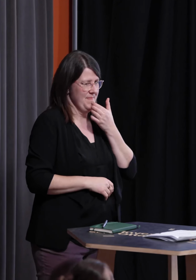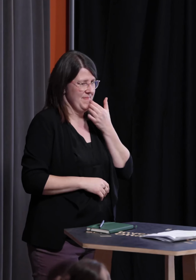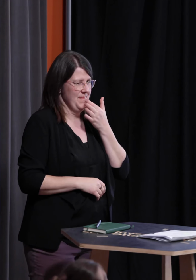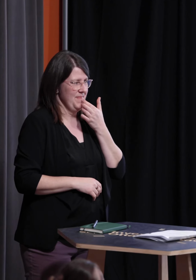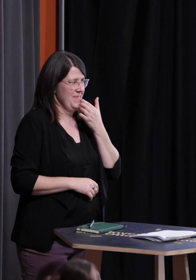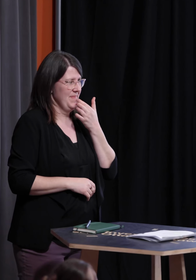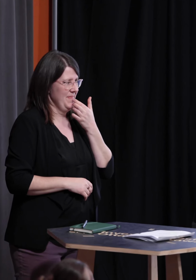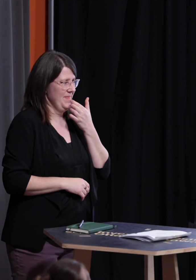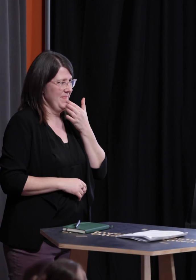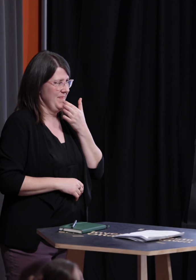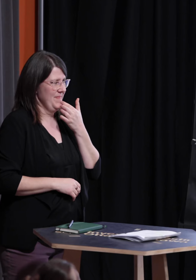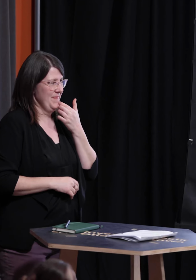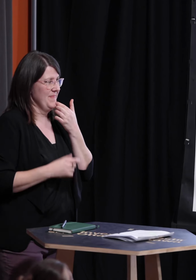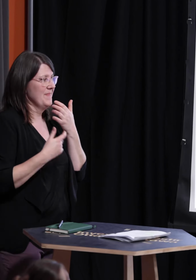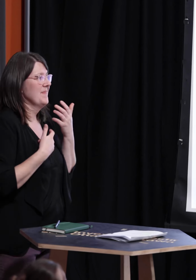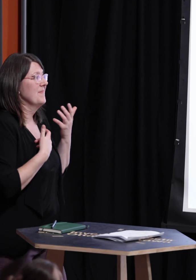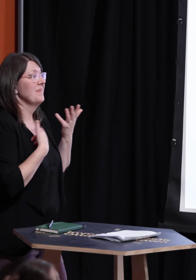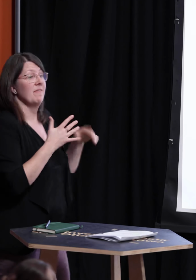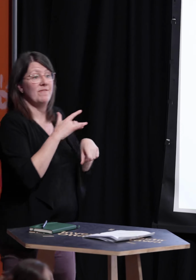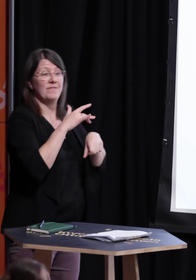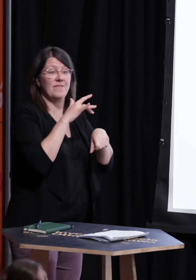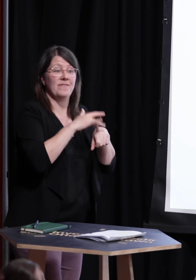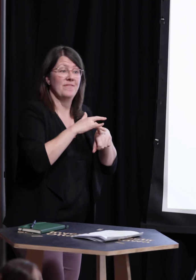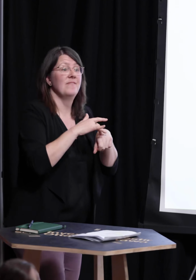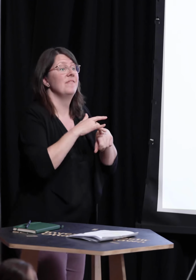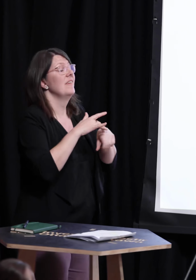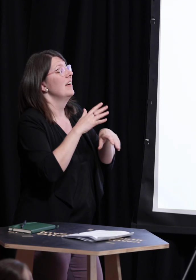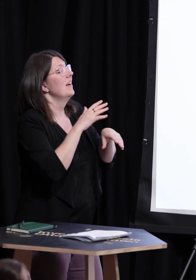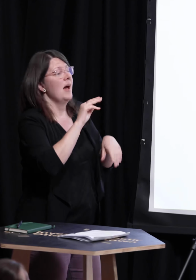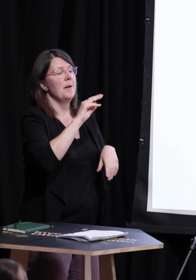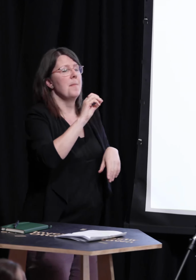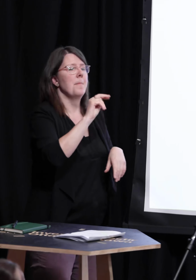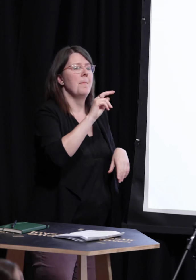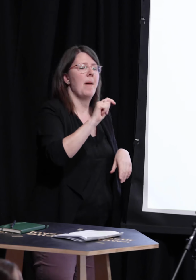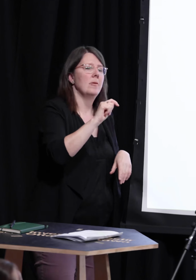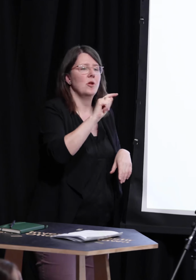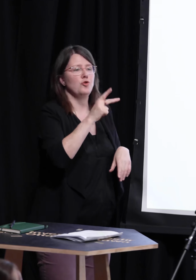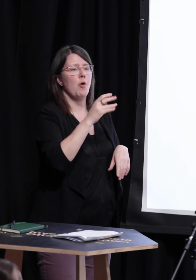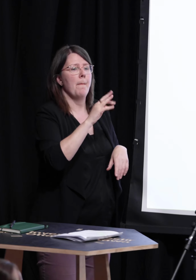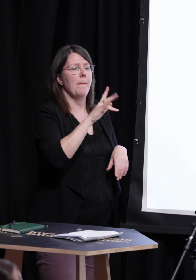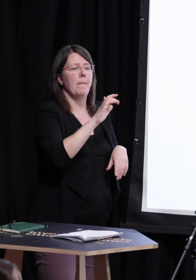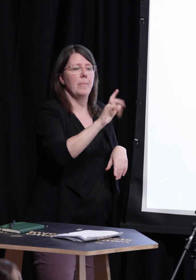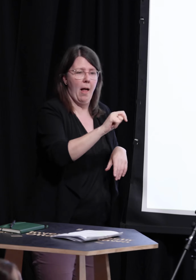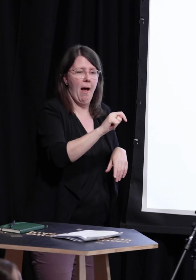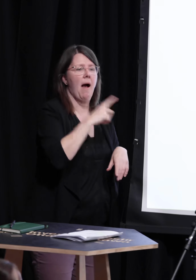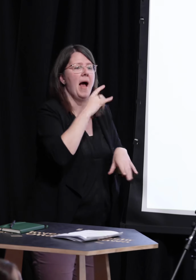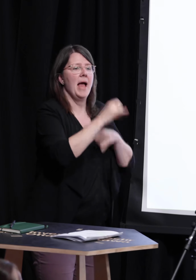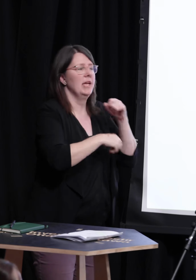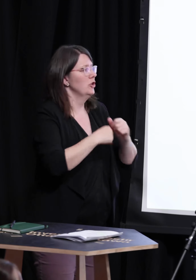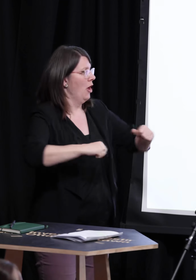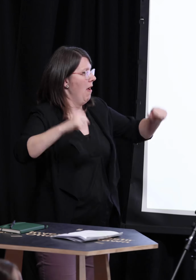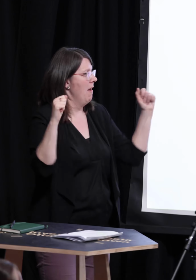I went to an international deaf mountain biking festival in Mont-Tremblant. They came from all over the world. Nobody